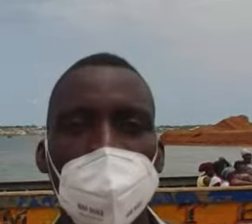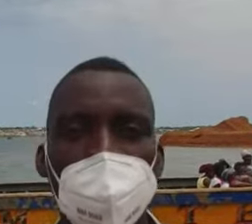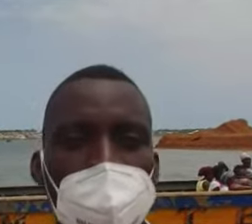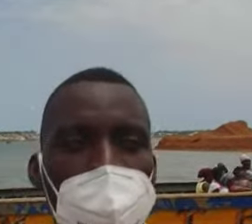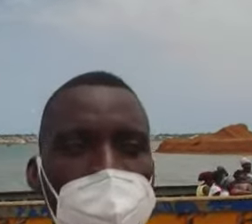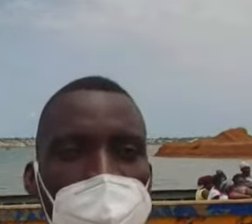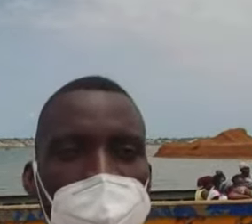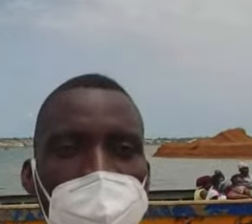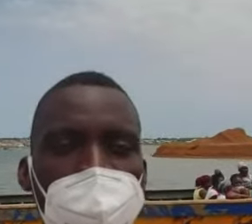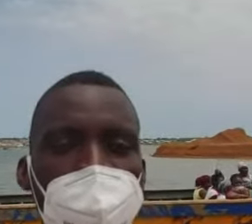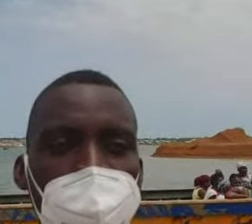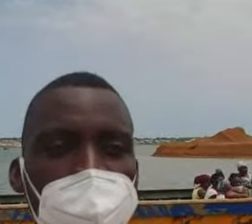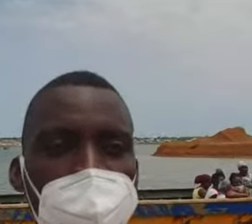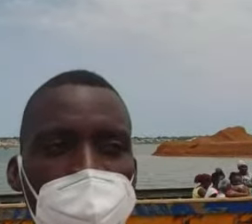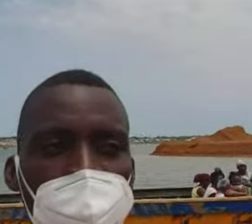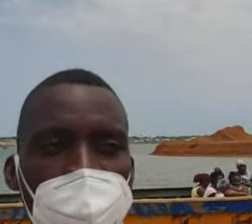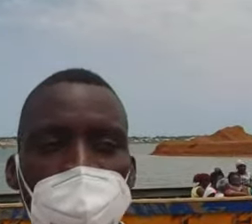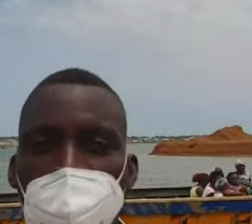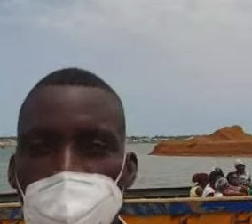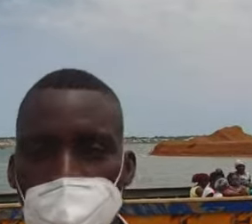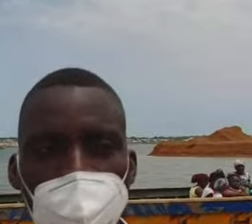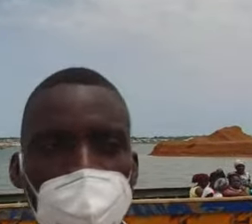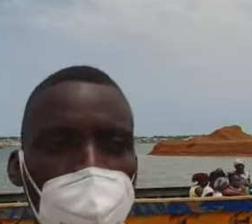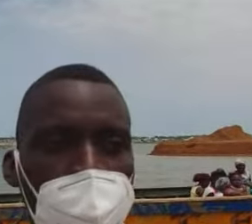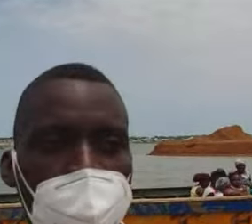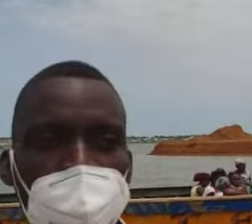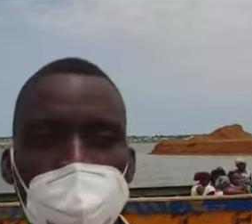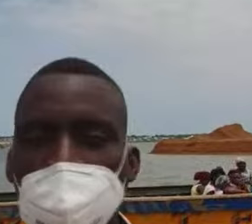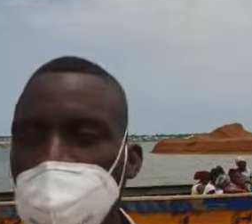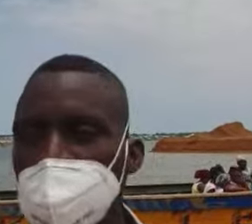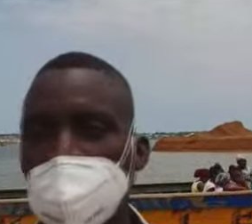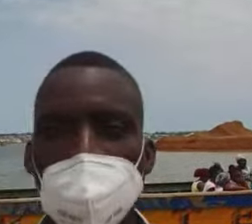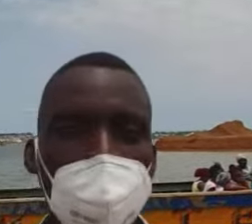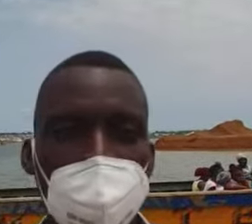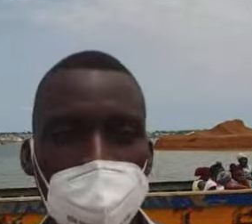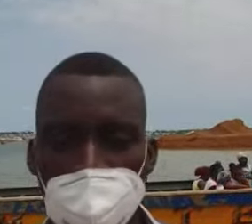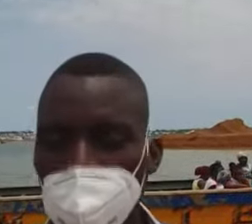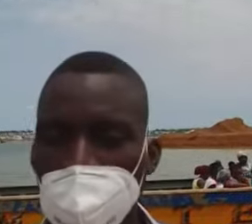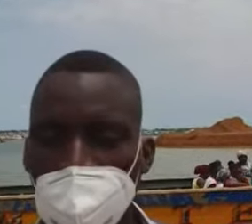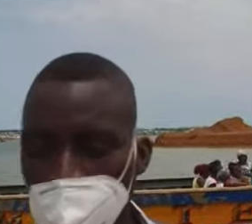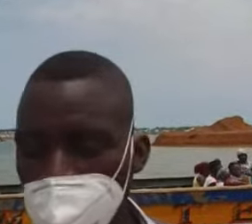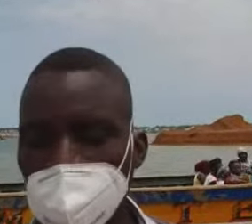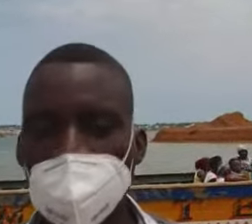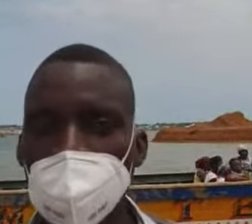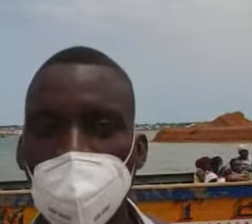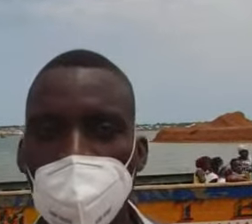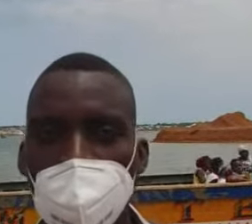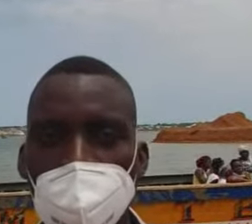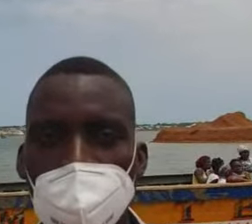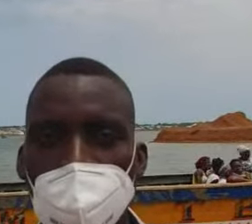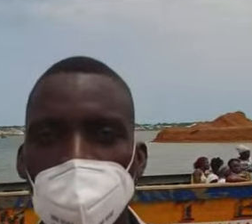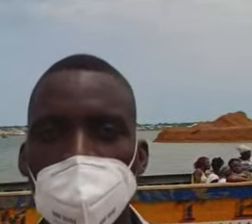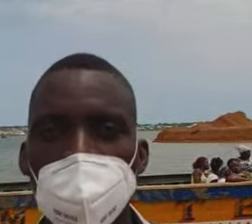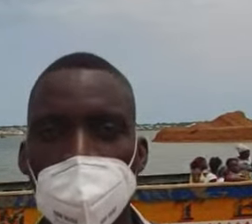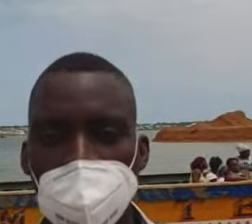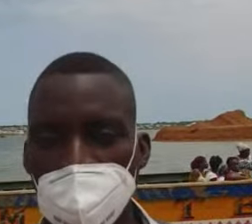my I didn't try because of Indiana, but at this time, the air was in a I say no